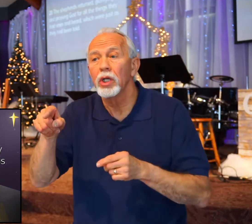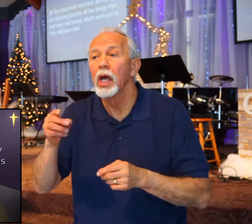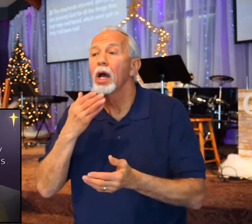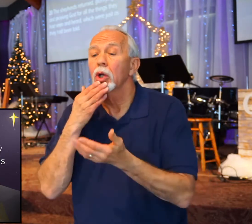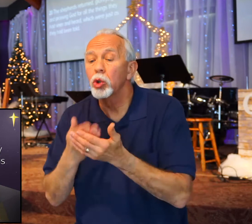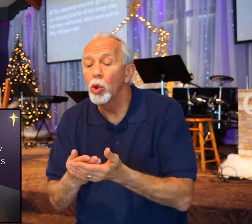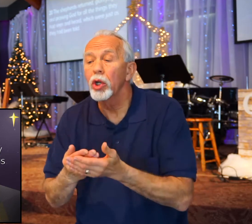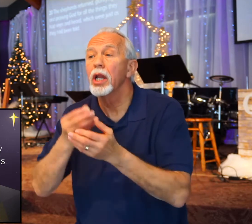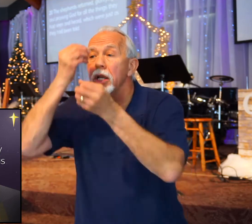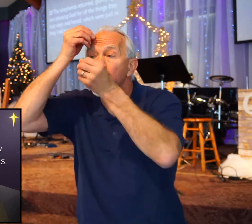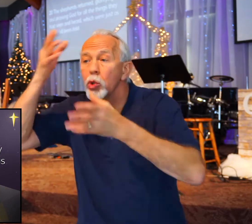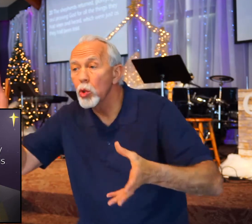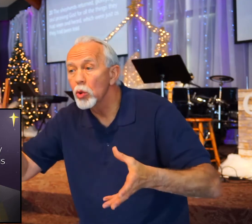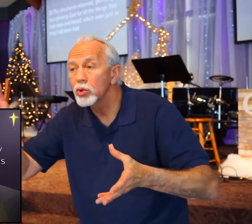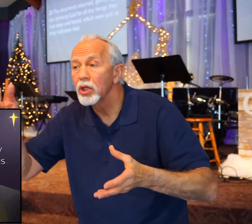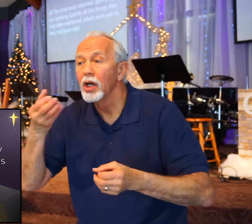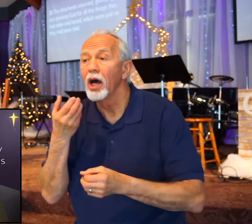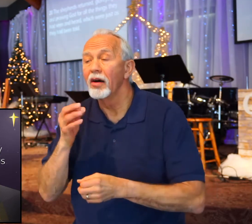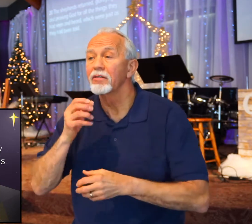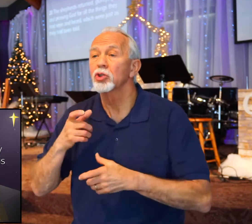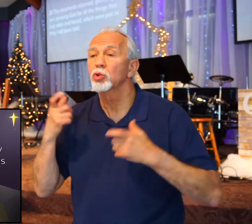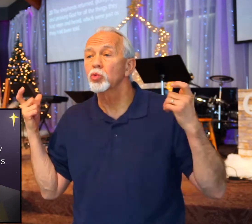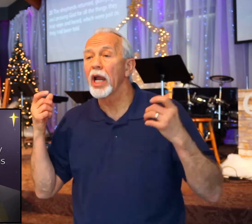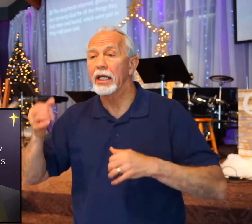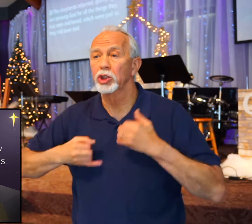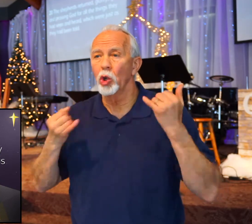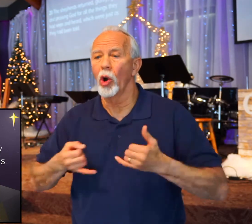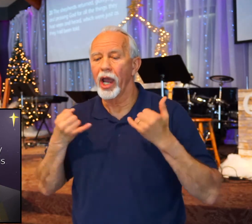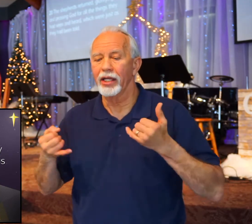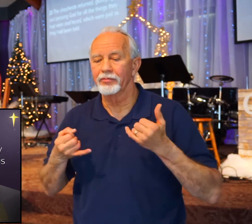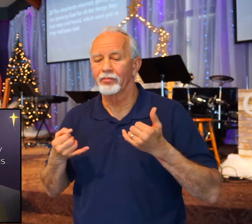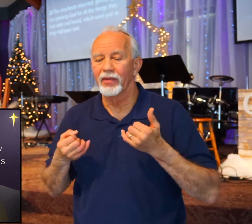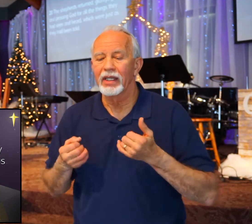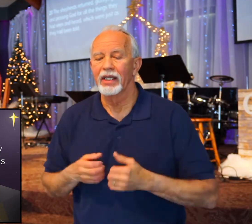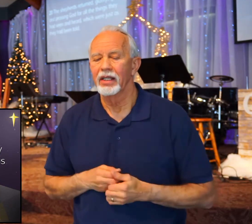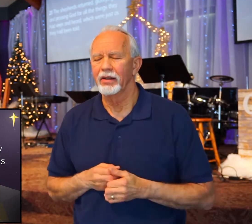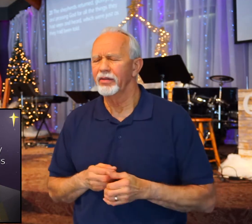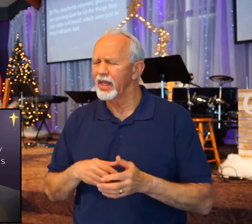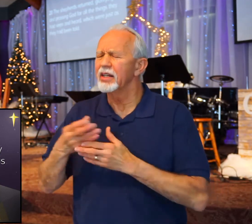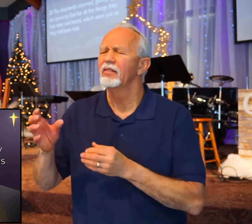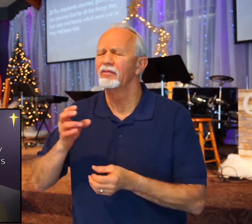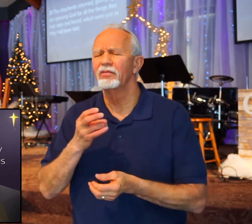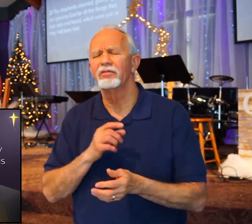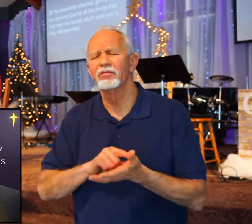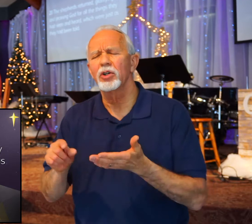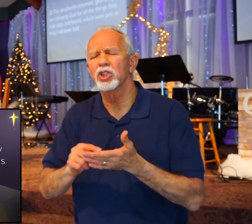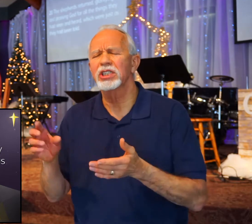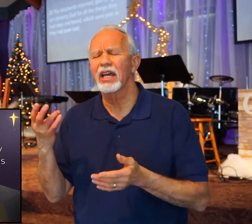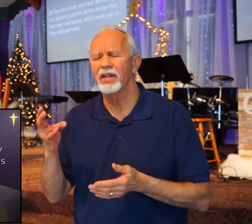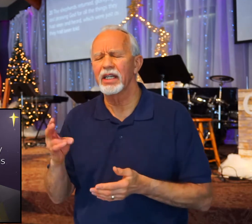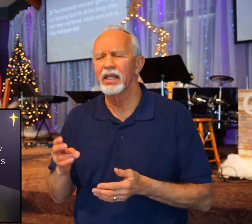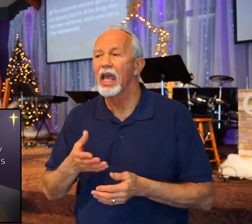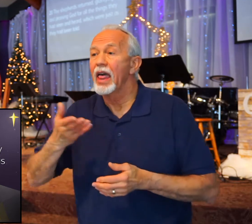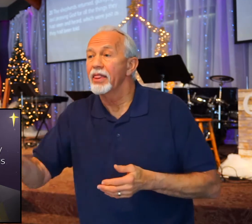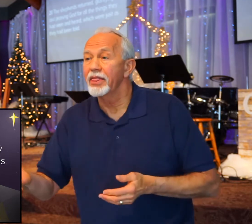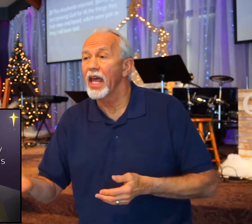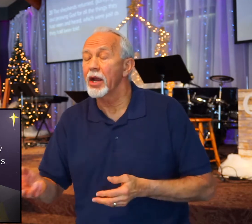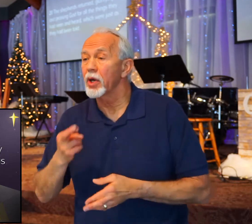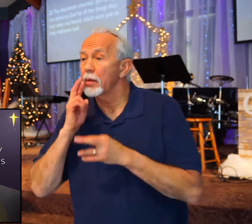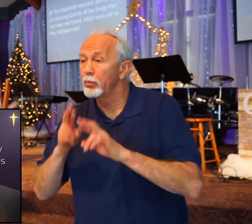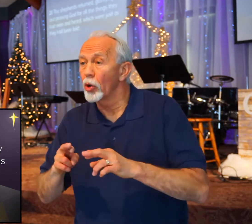good news of great joy. And then, if you fast forward to verse 17, It says they